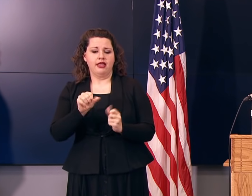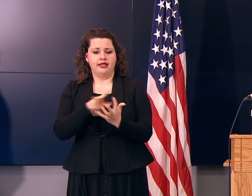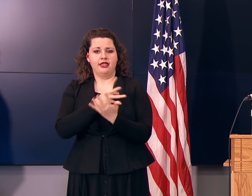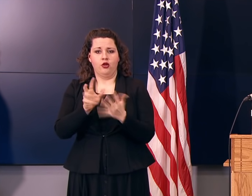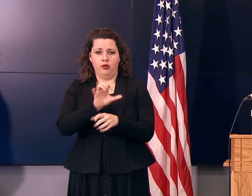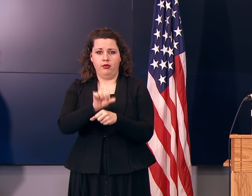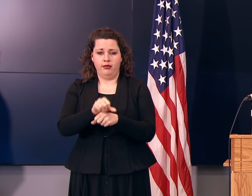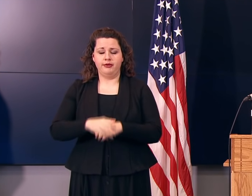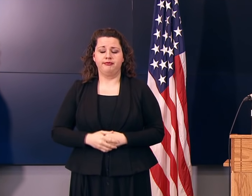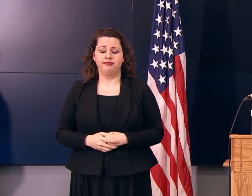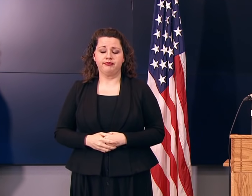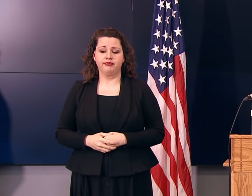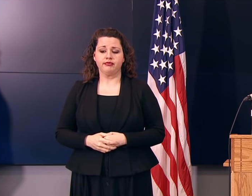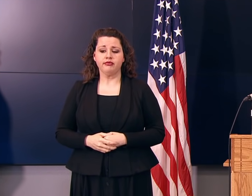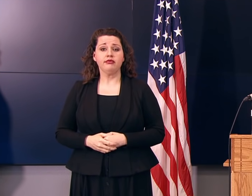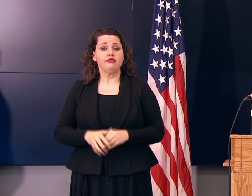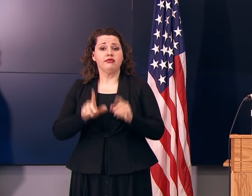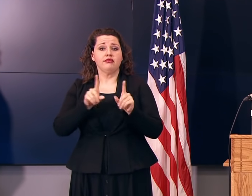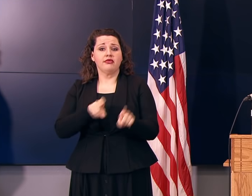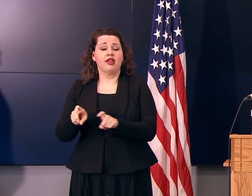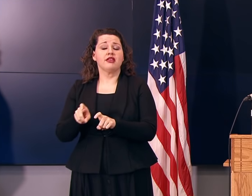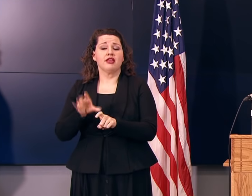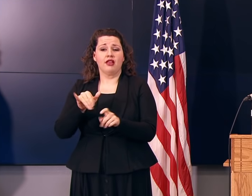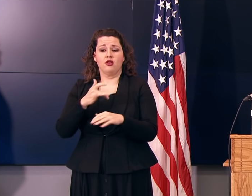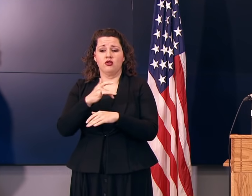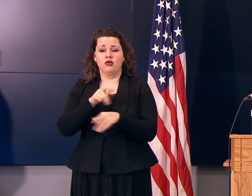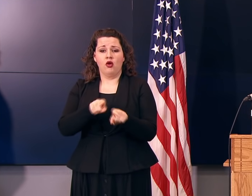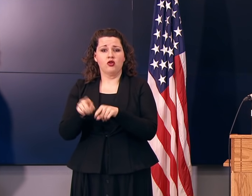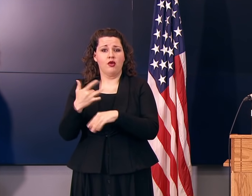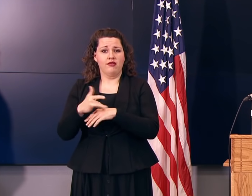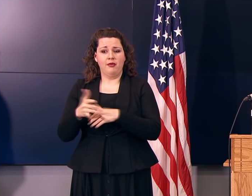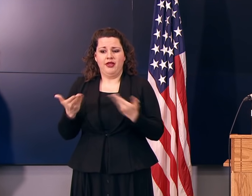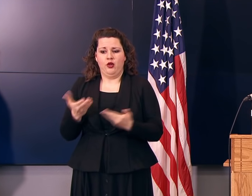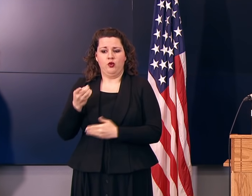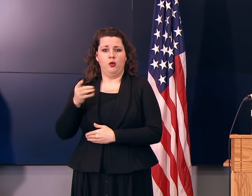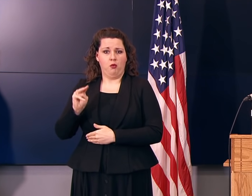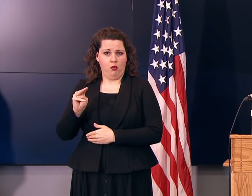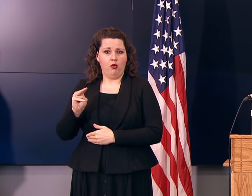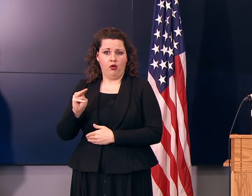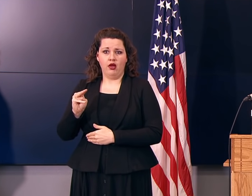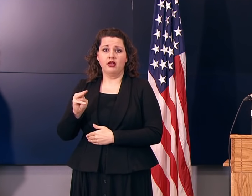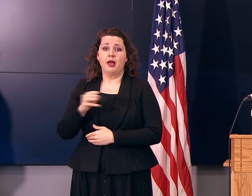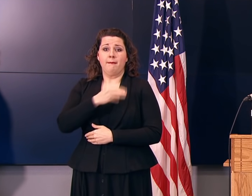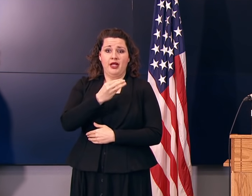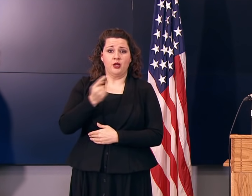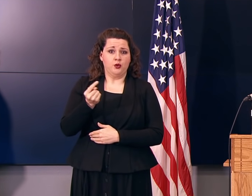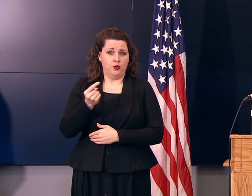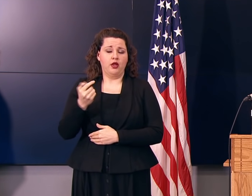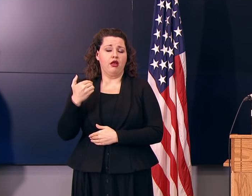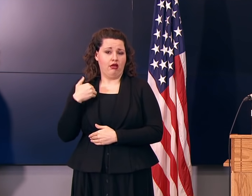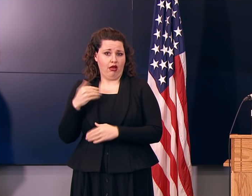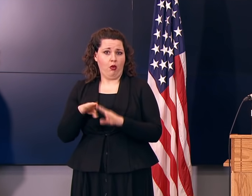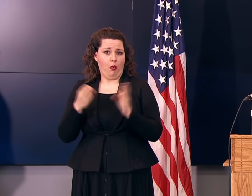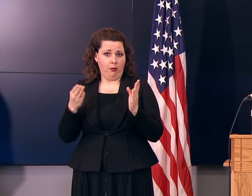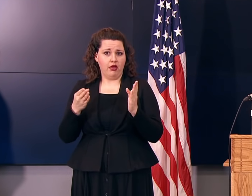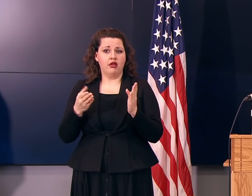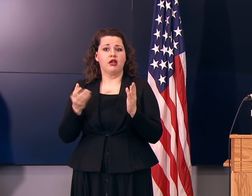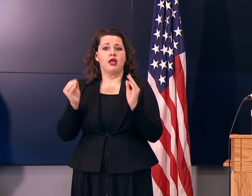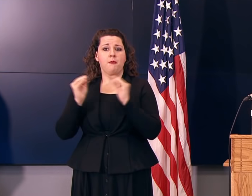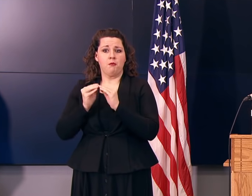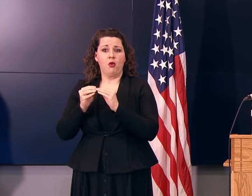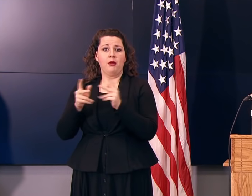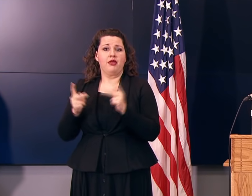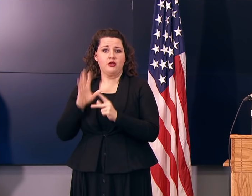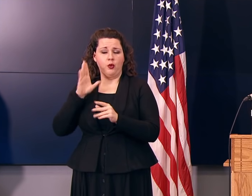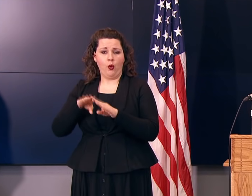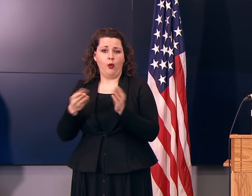to be tested. Testing is also available in Des Moines. We've ran sites Monday and Tuesday, and we have more sites that will